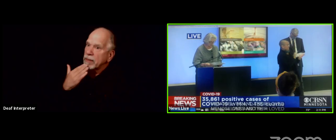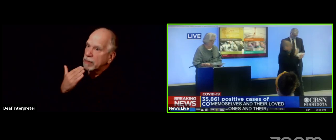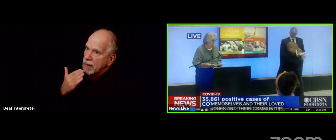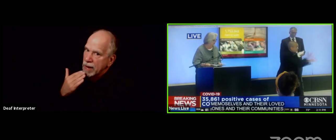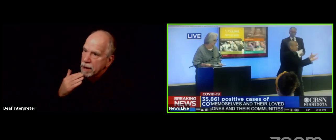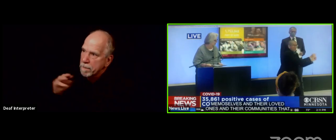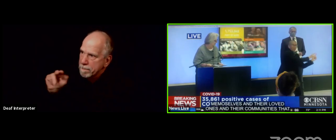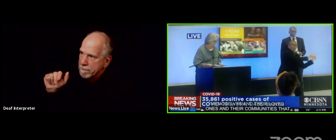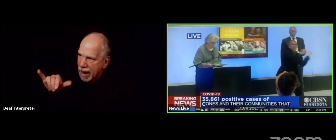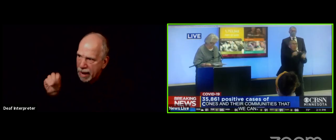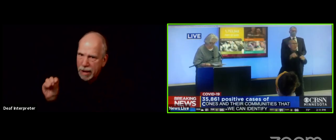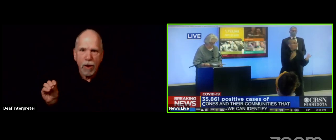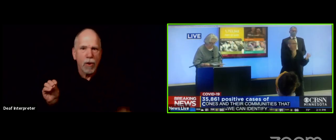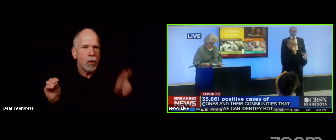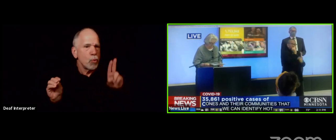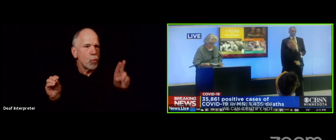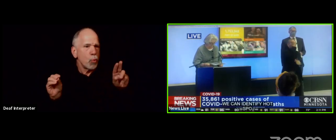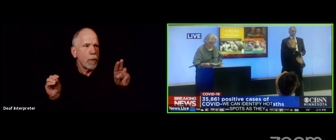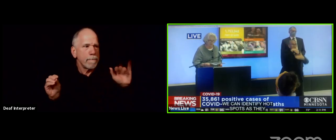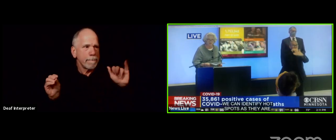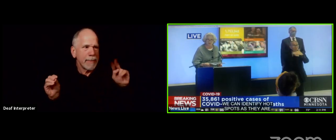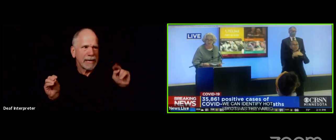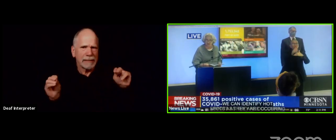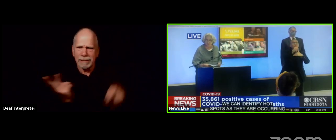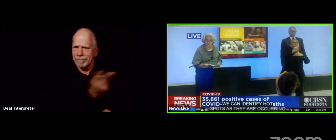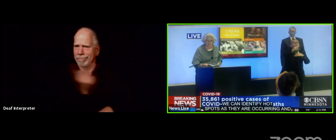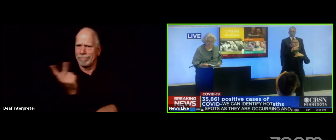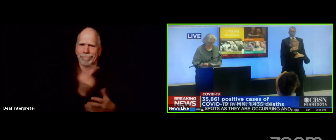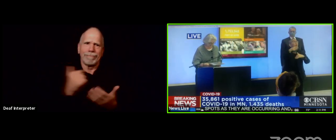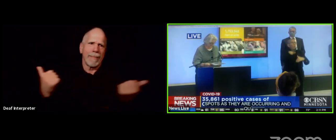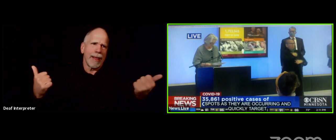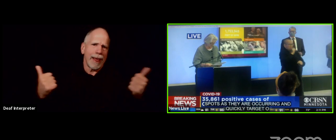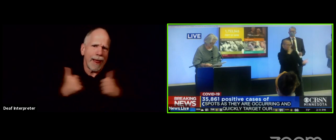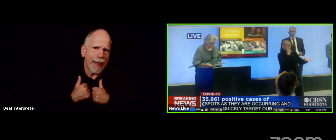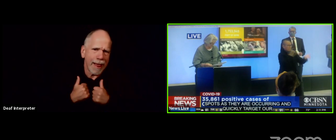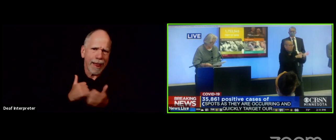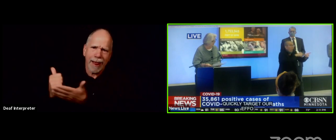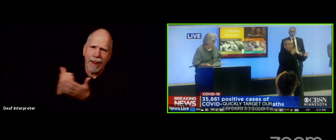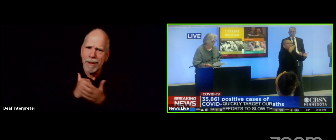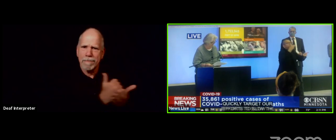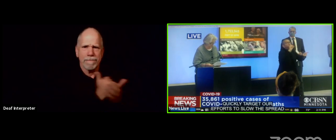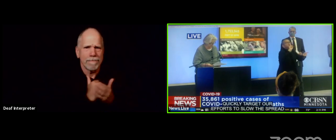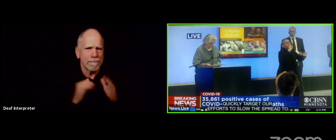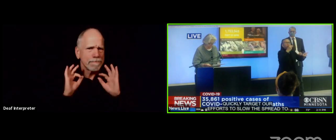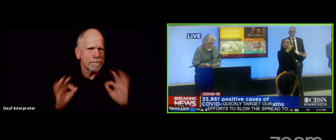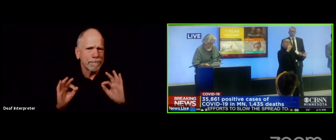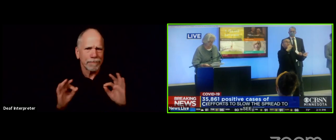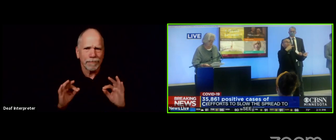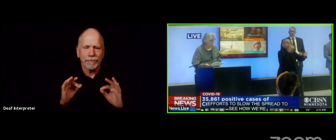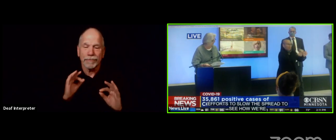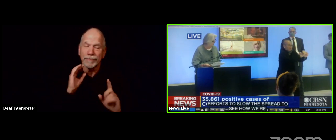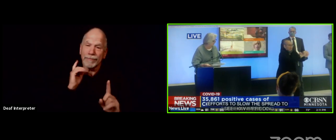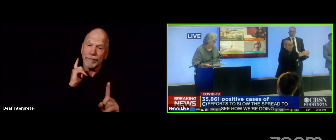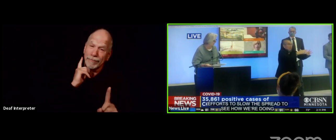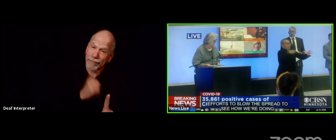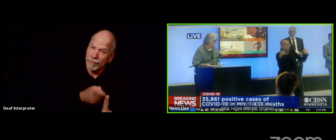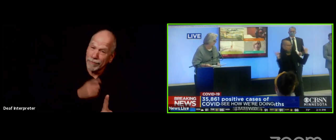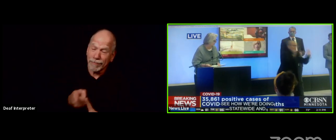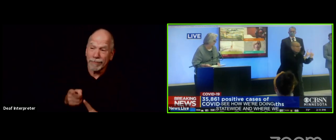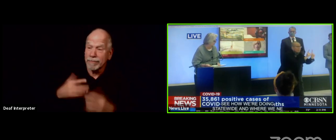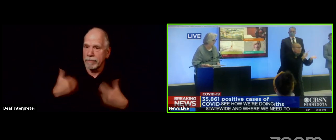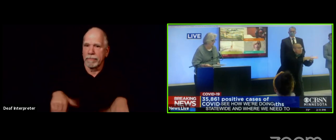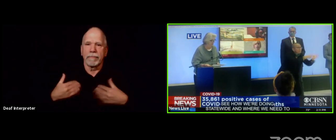and quickly target our efforts to slow the spread, to see how we're doing statewide and where we need to change course. And we do know that the